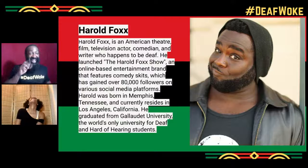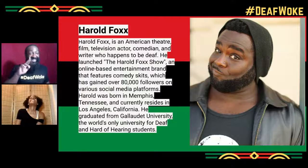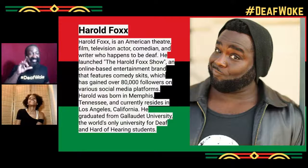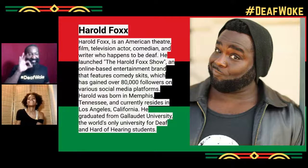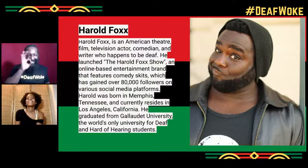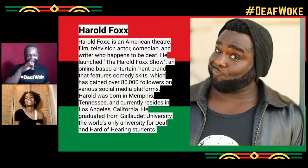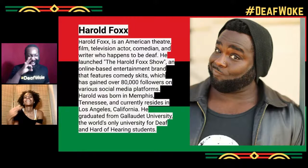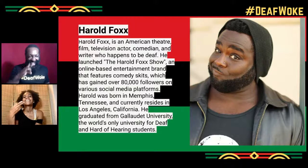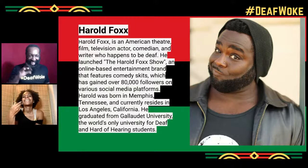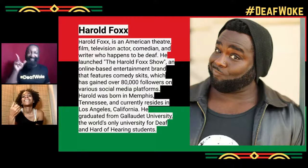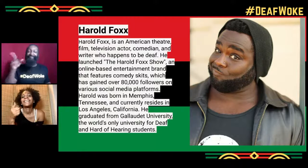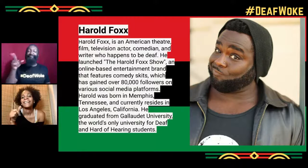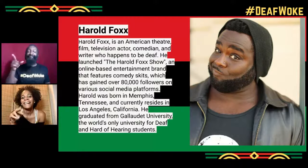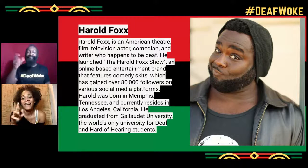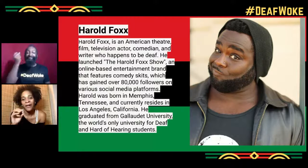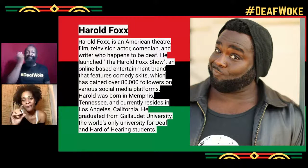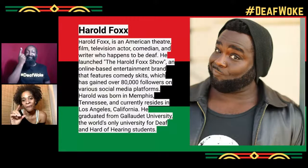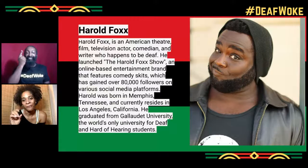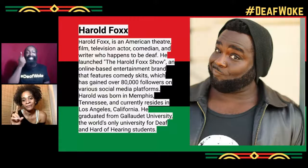Harold Fox.